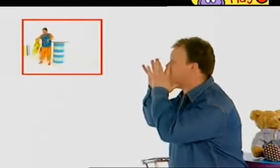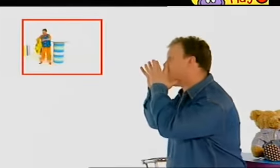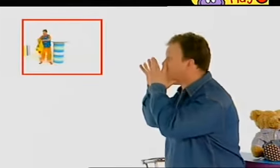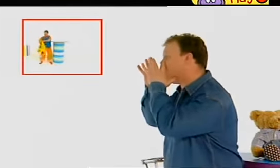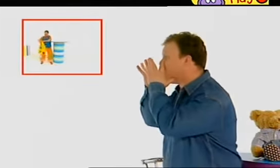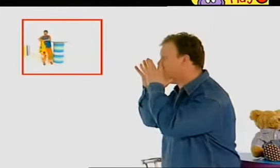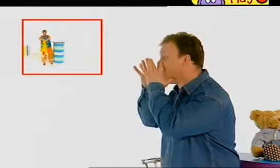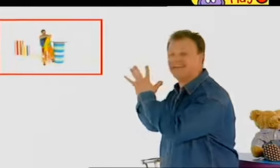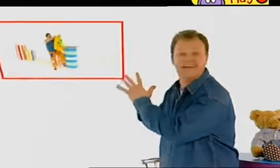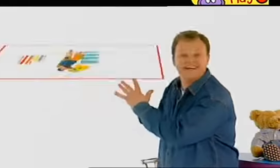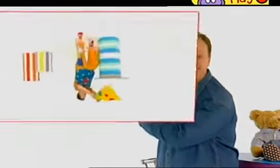Tumble.